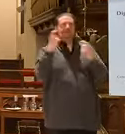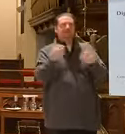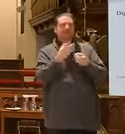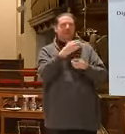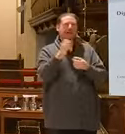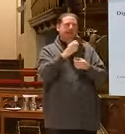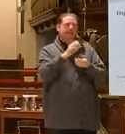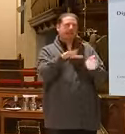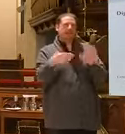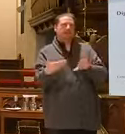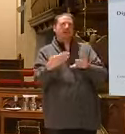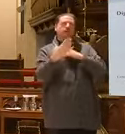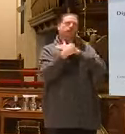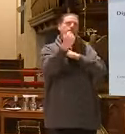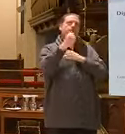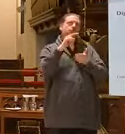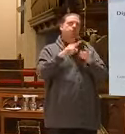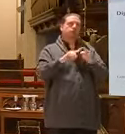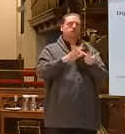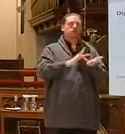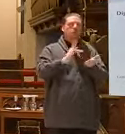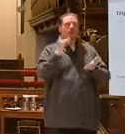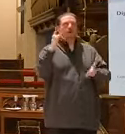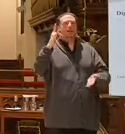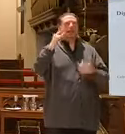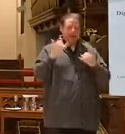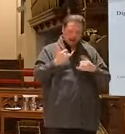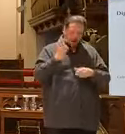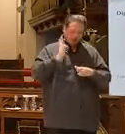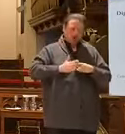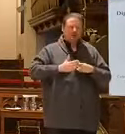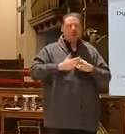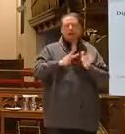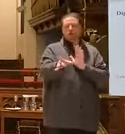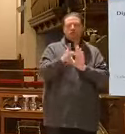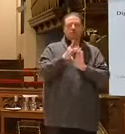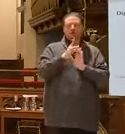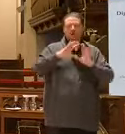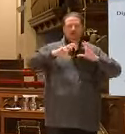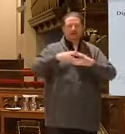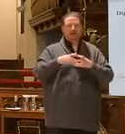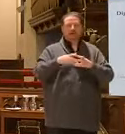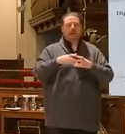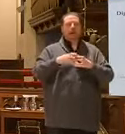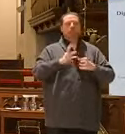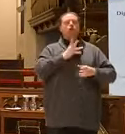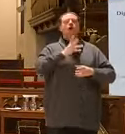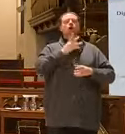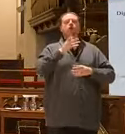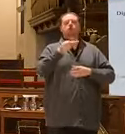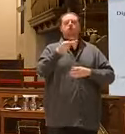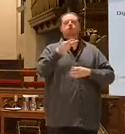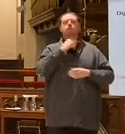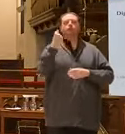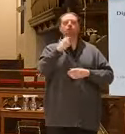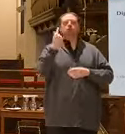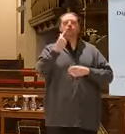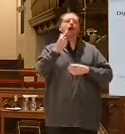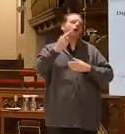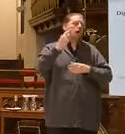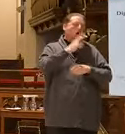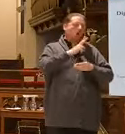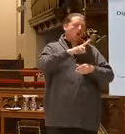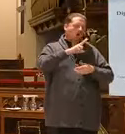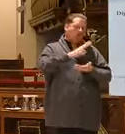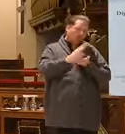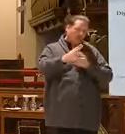us to the glory of being now called a chosen race, a royal priesthood, a holy nation, a